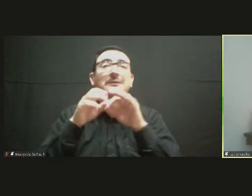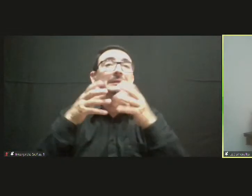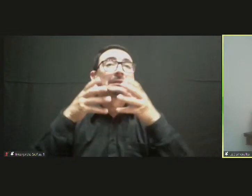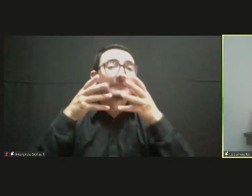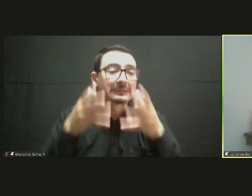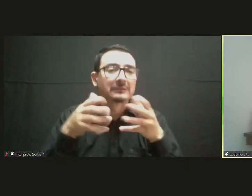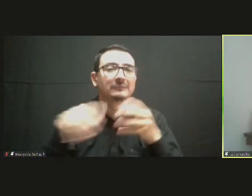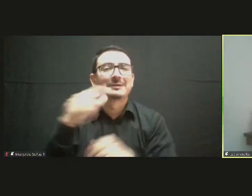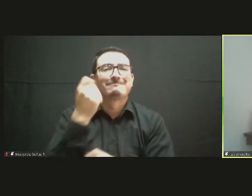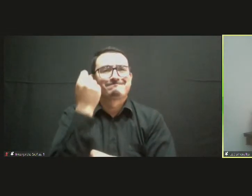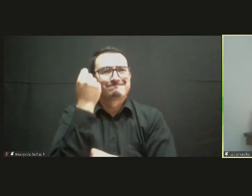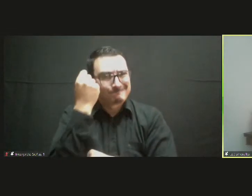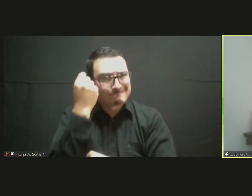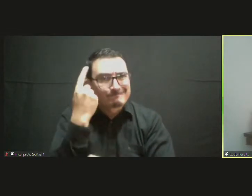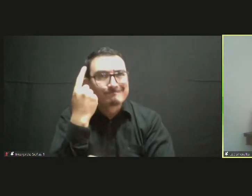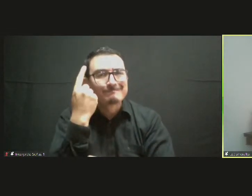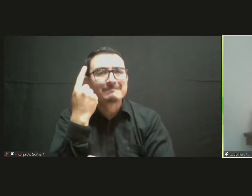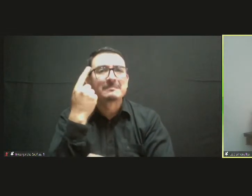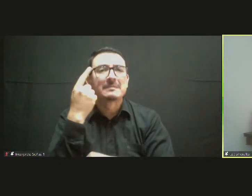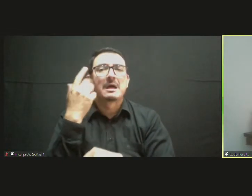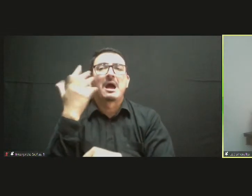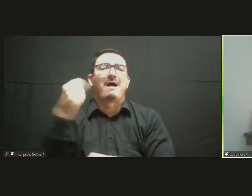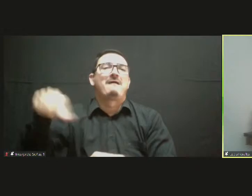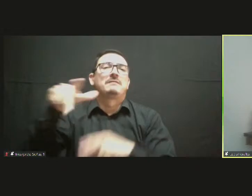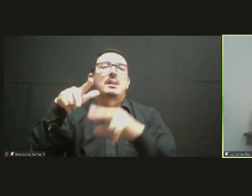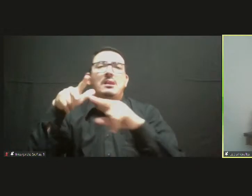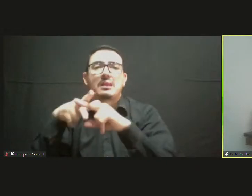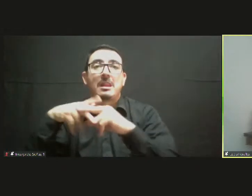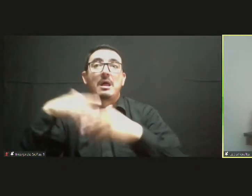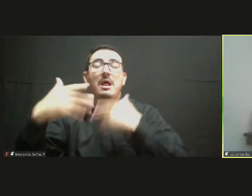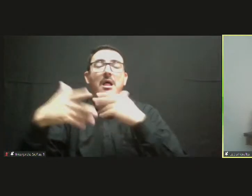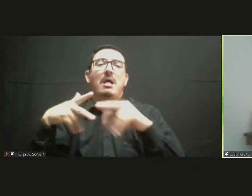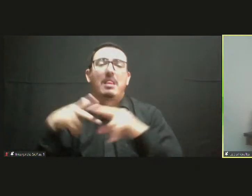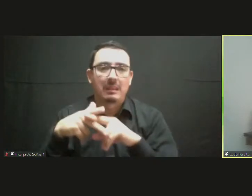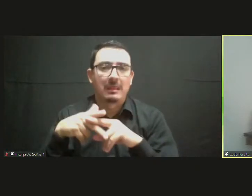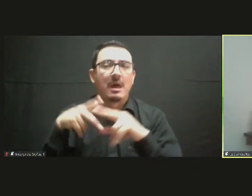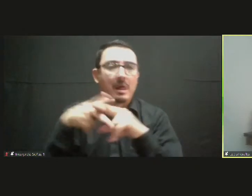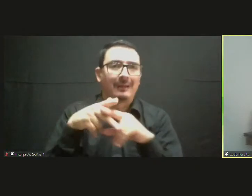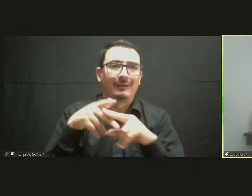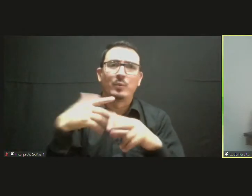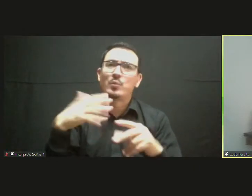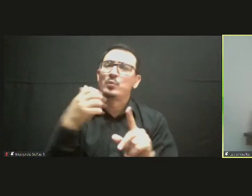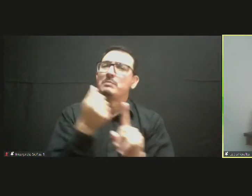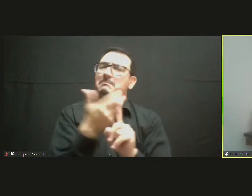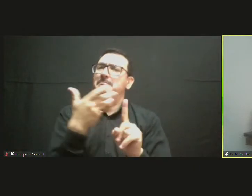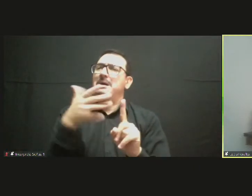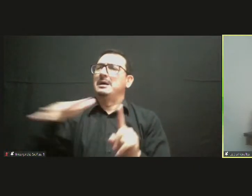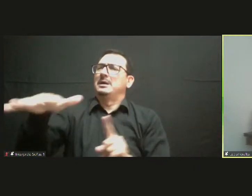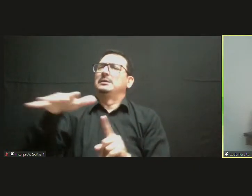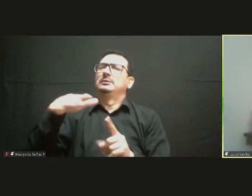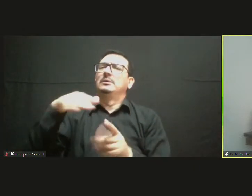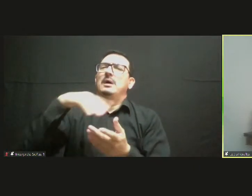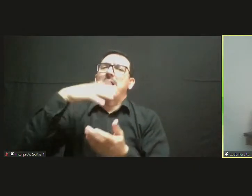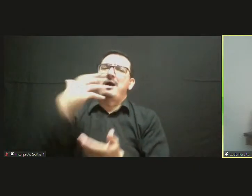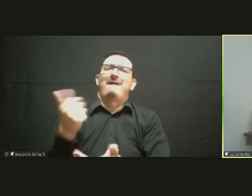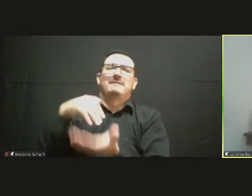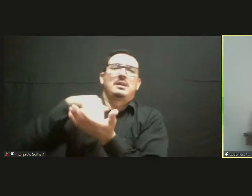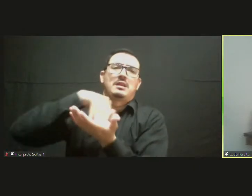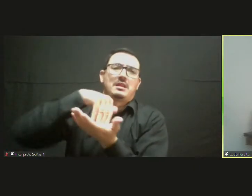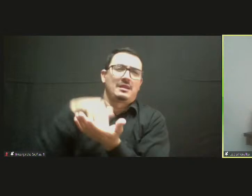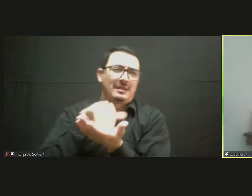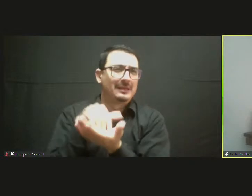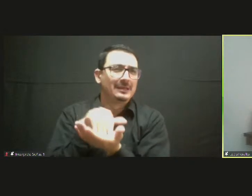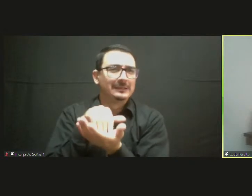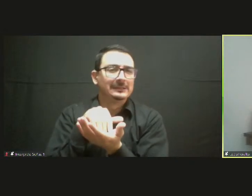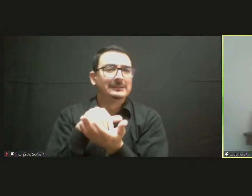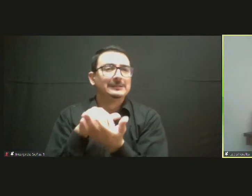digital revolution that Latin America and the Caribbean were already joining late. So even if the enterprises recognize the importance of